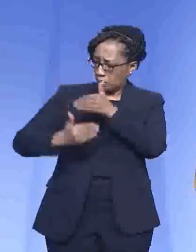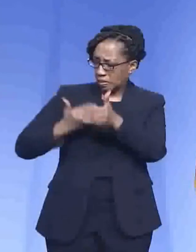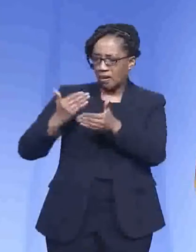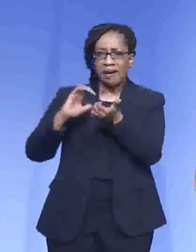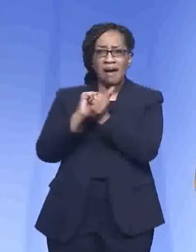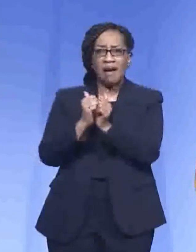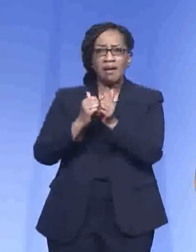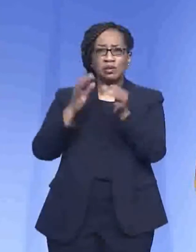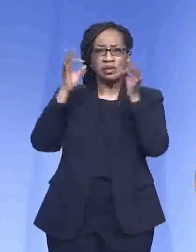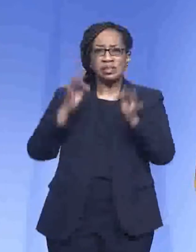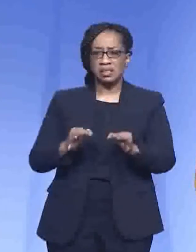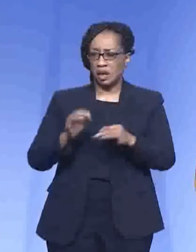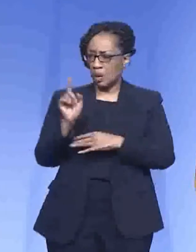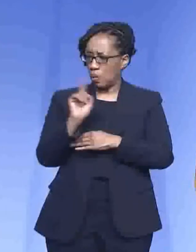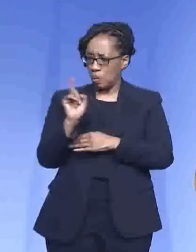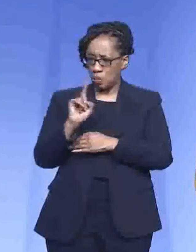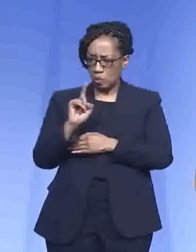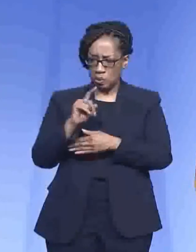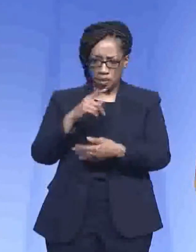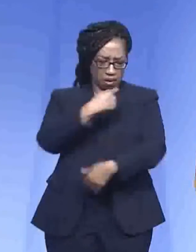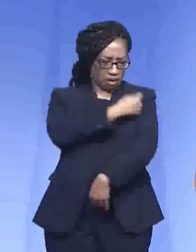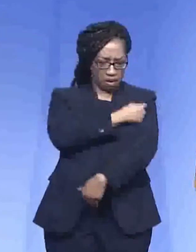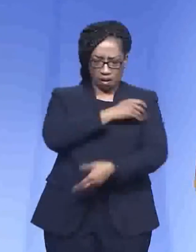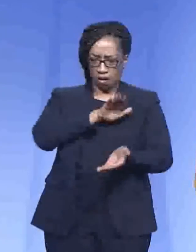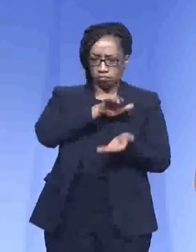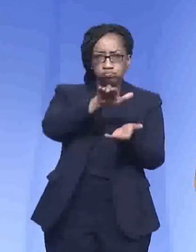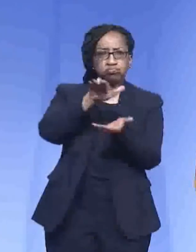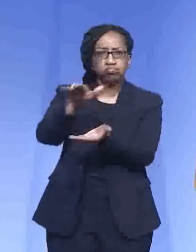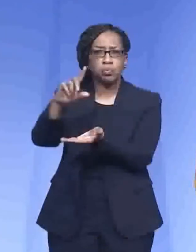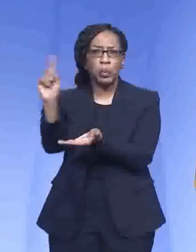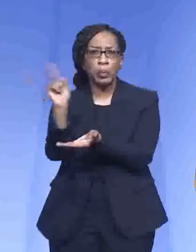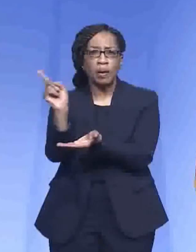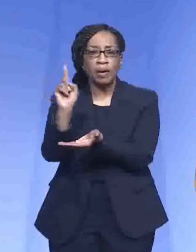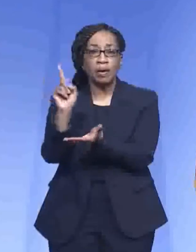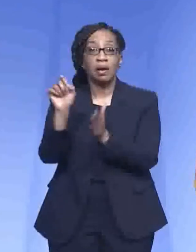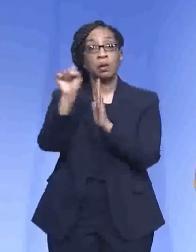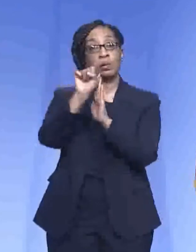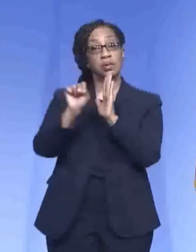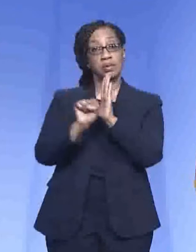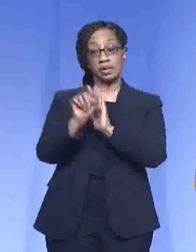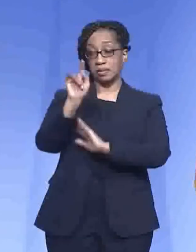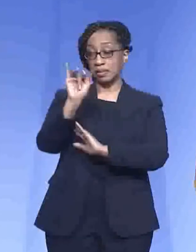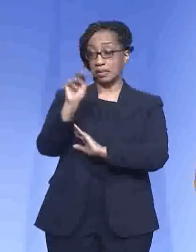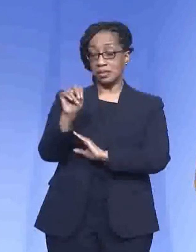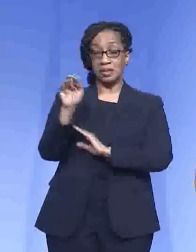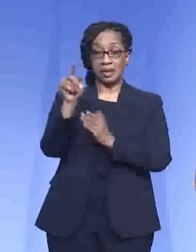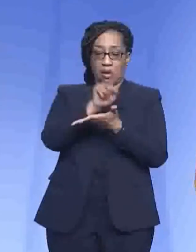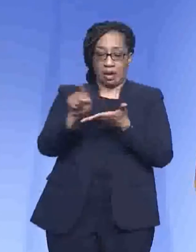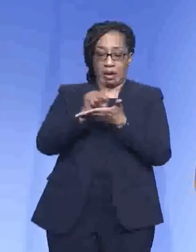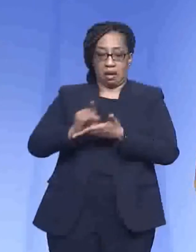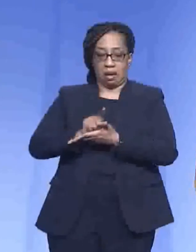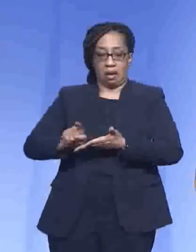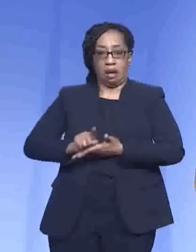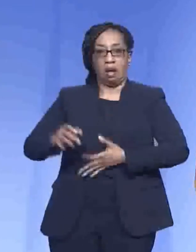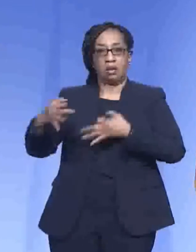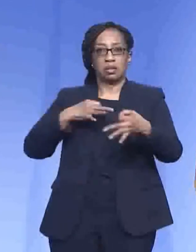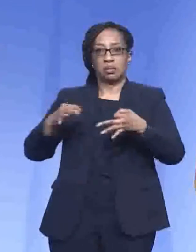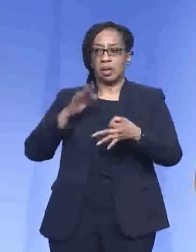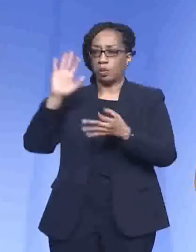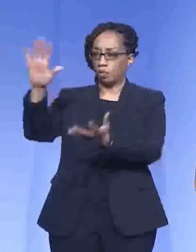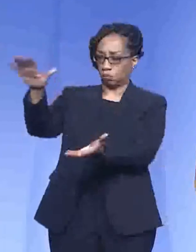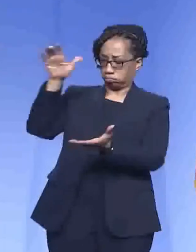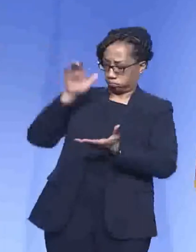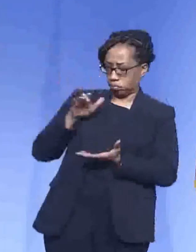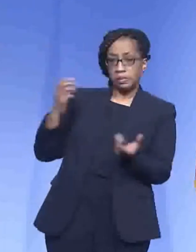we decide where the doses go. Well, the state of Tennessee tells us each week how many we should expect to receive. And so